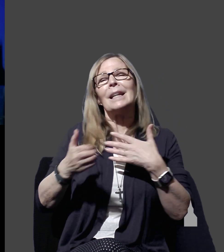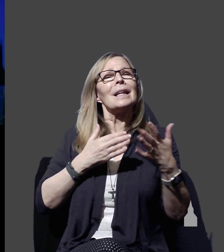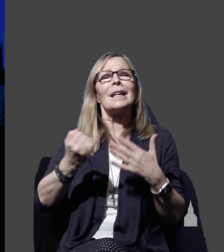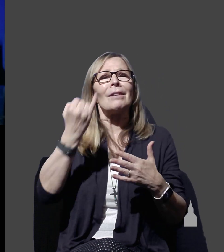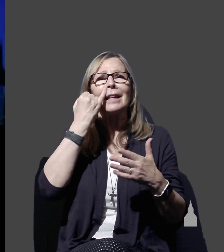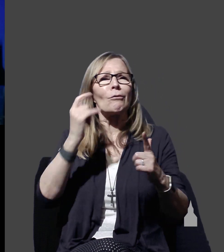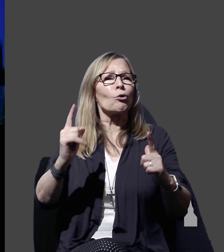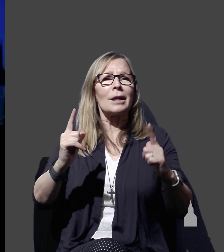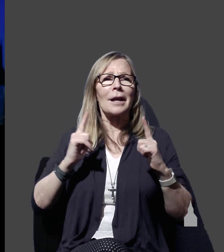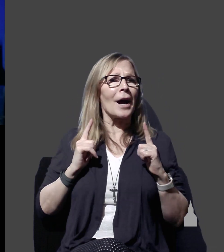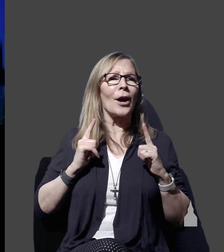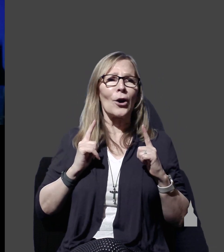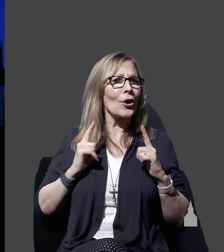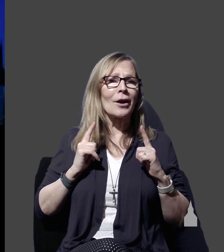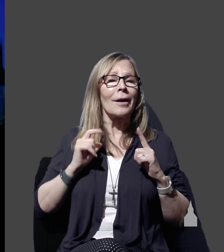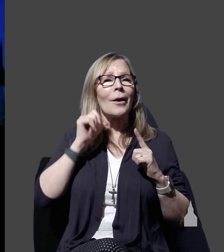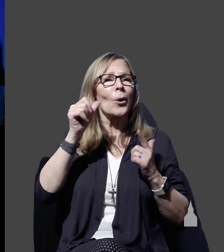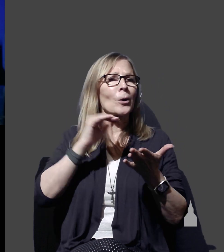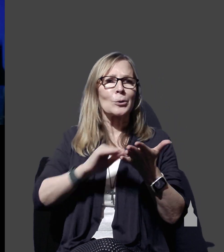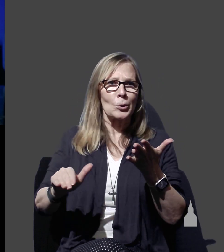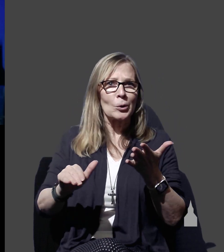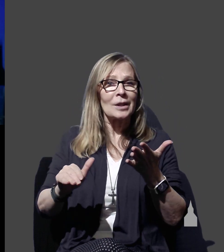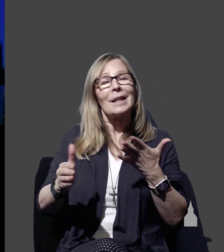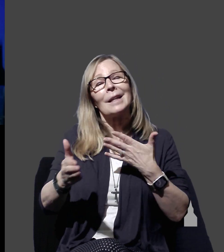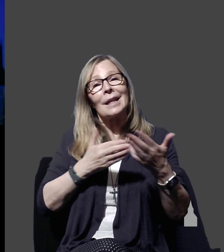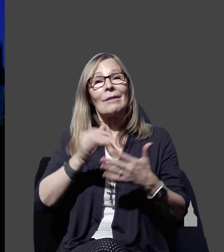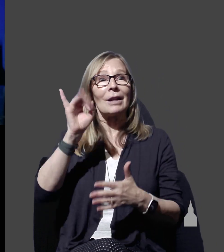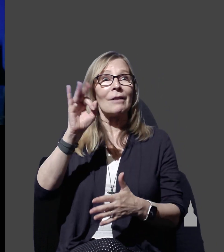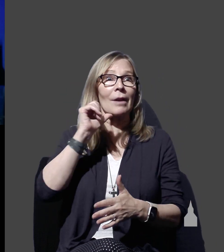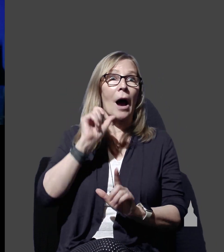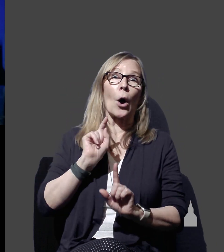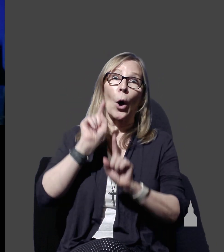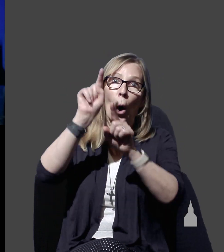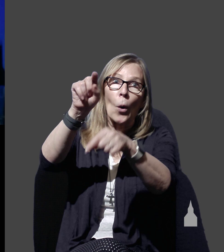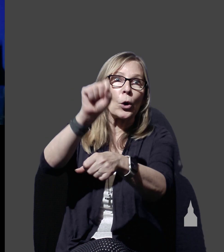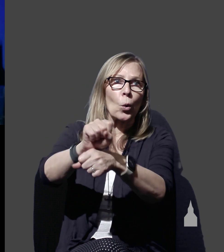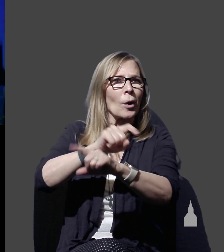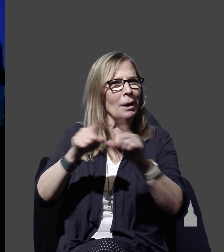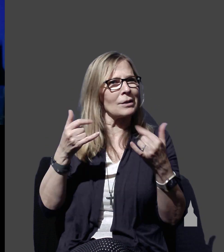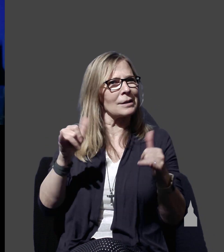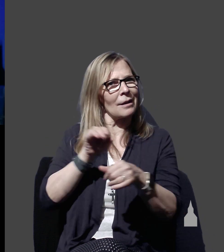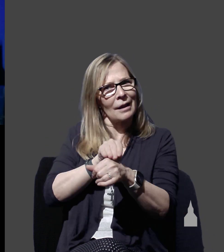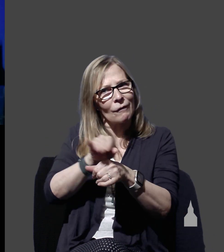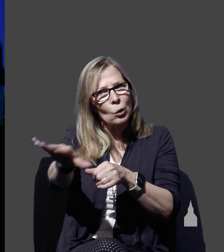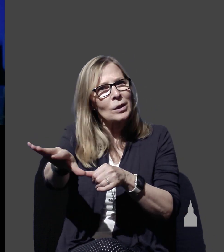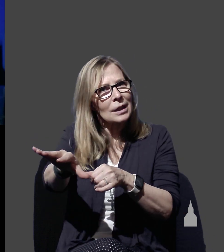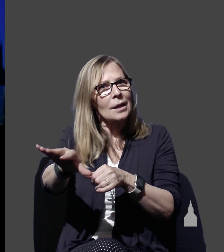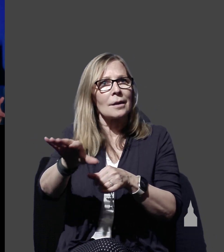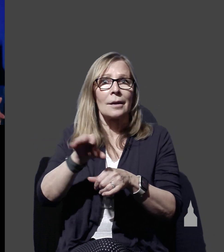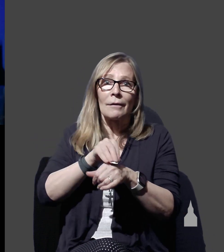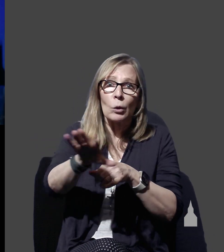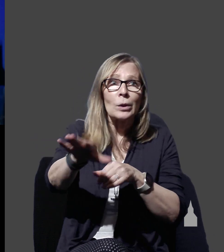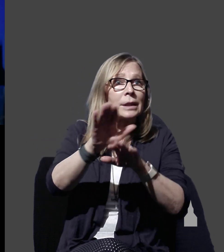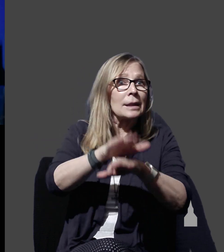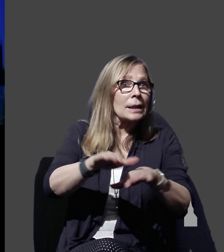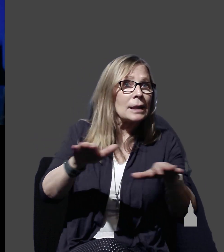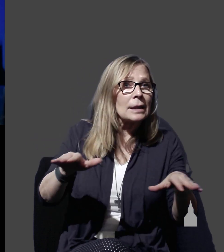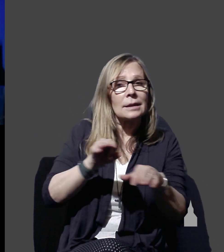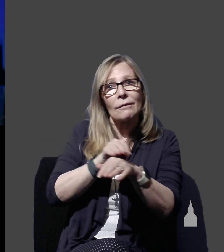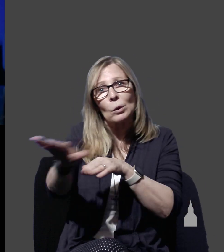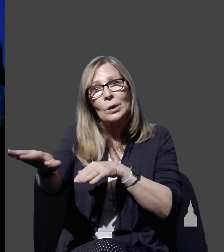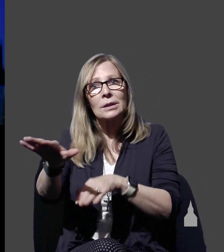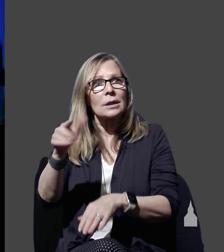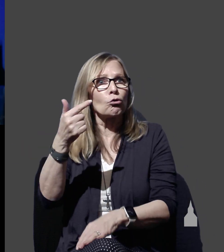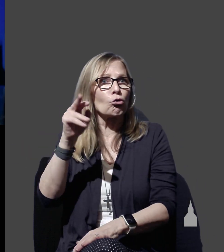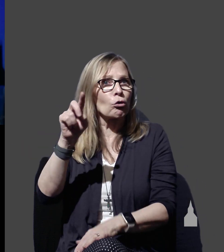there's still application to you. Even if you're not necessarily working right now, you have influence on others, on your kids, your grandkids, or people come to you for